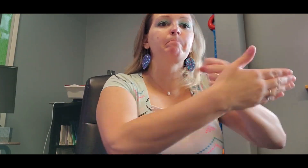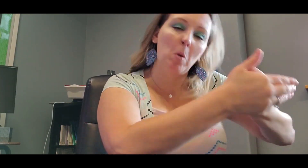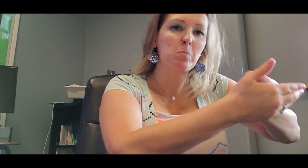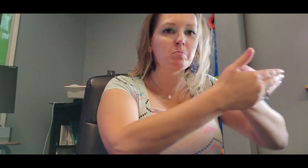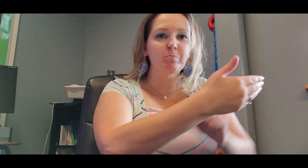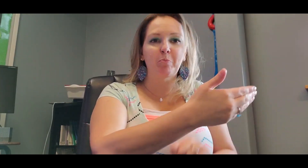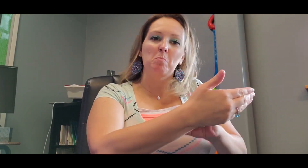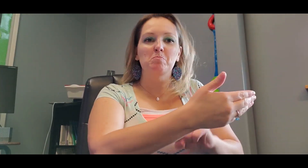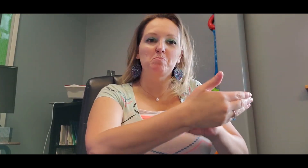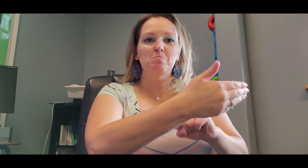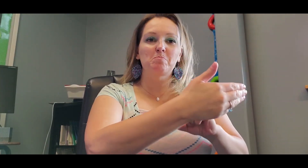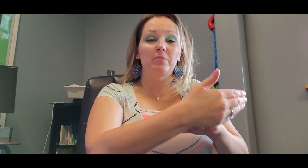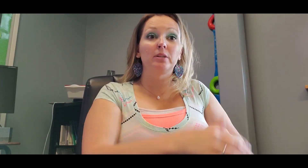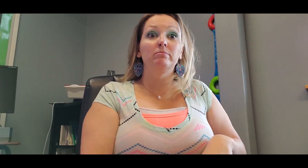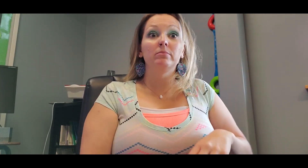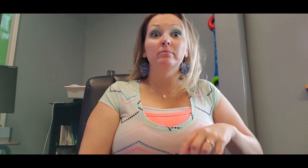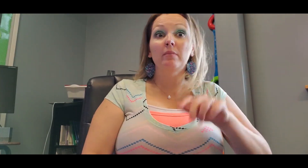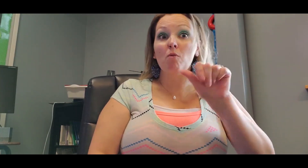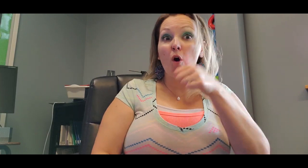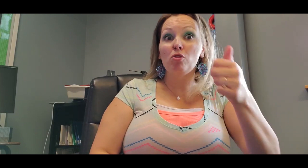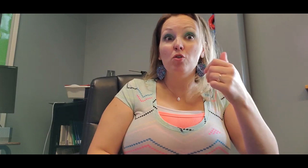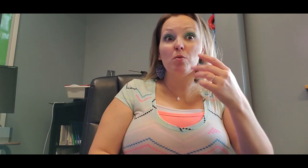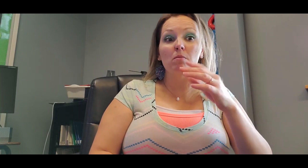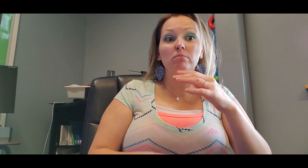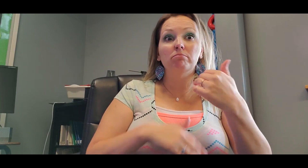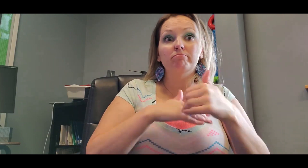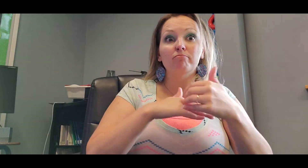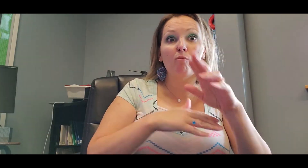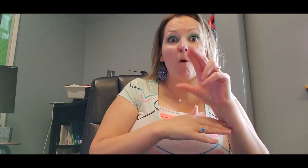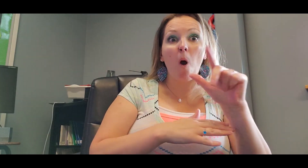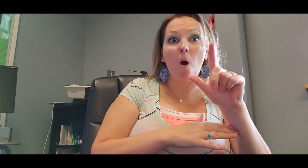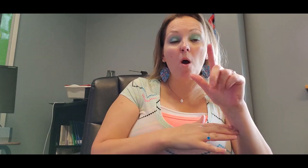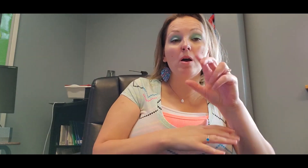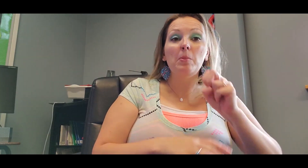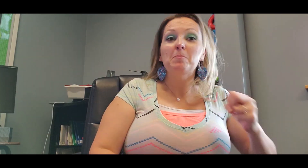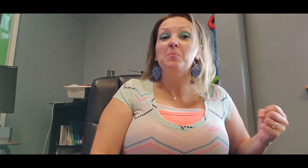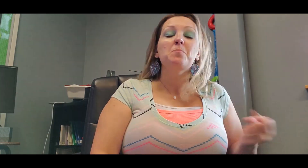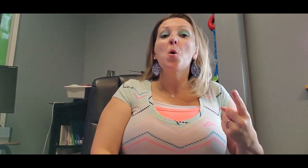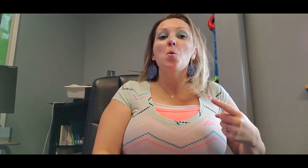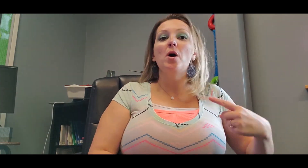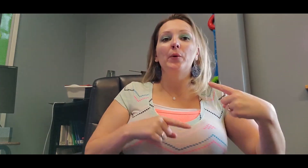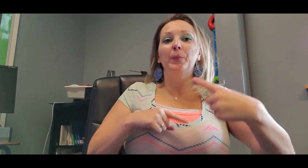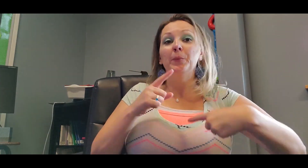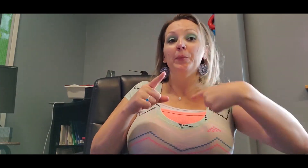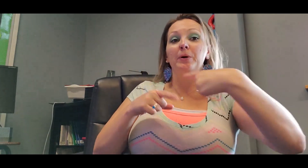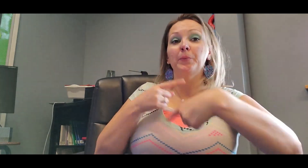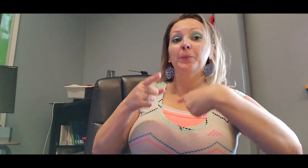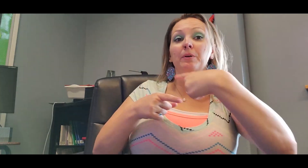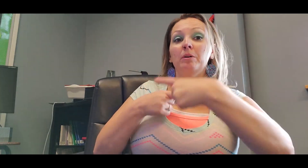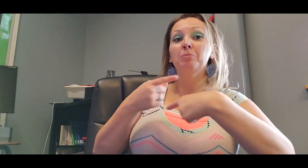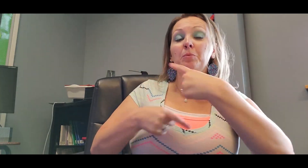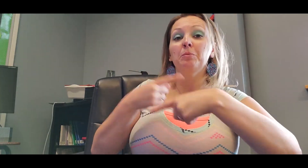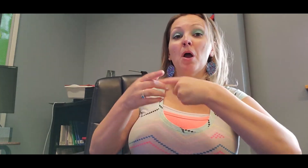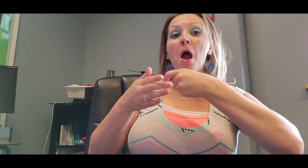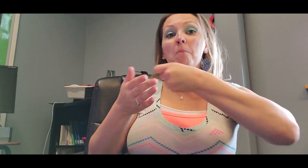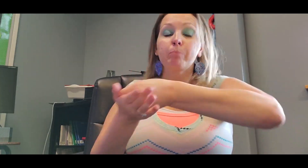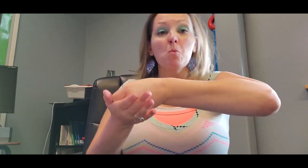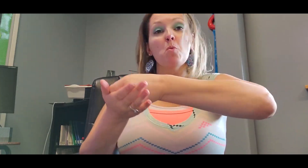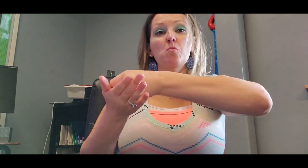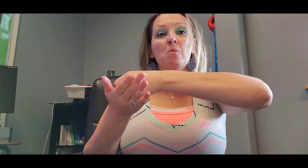hit something and stopped. Then another bread roll was thrown, and it rolled and rolled and rolled until